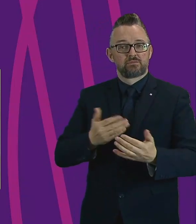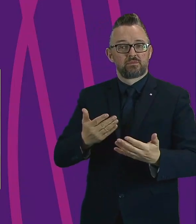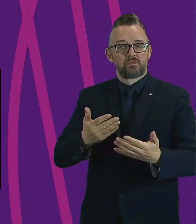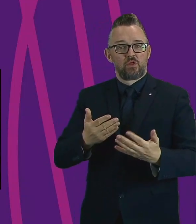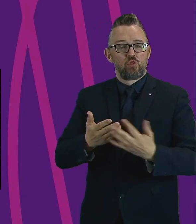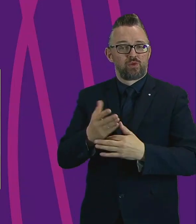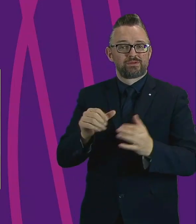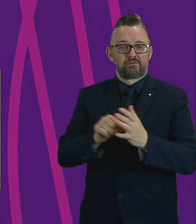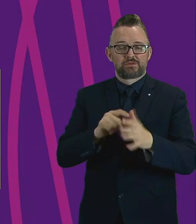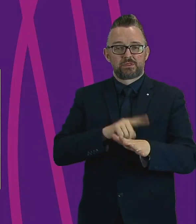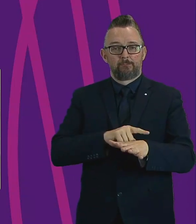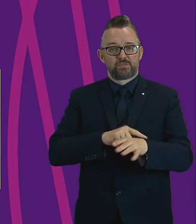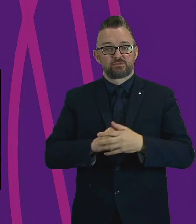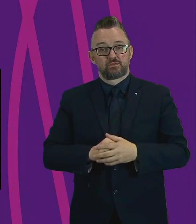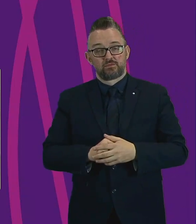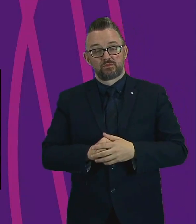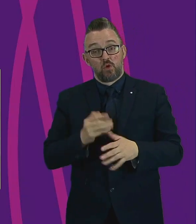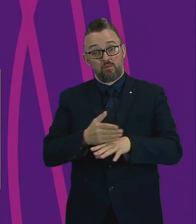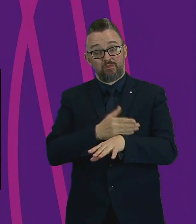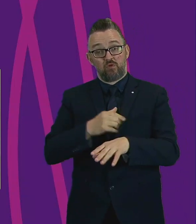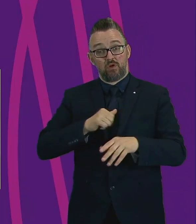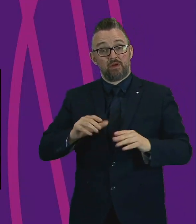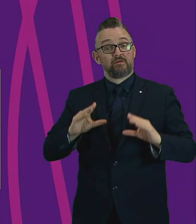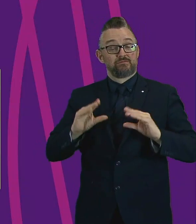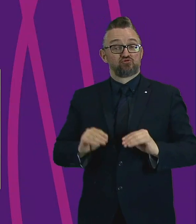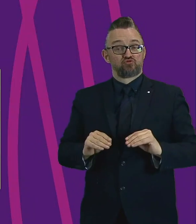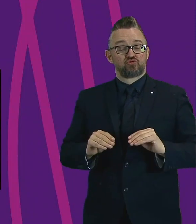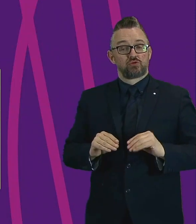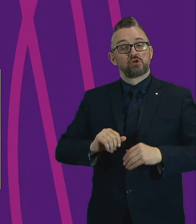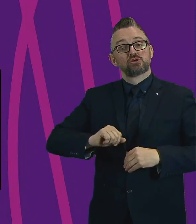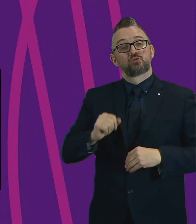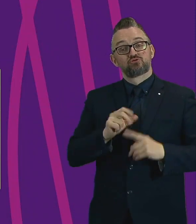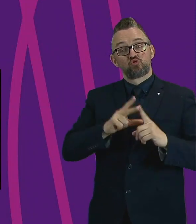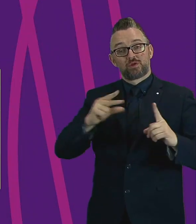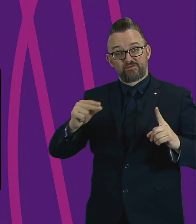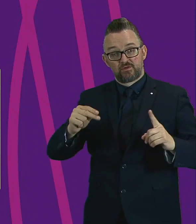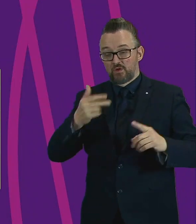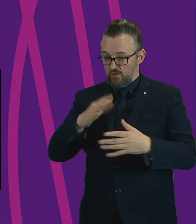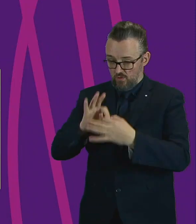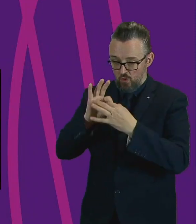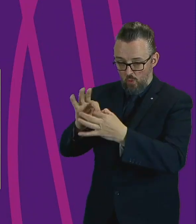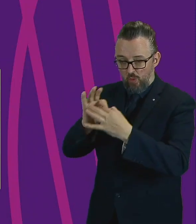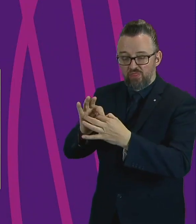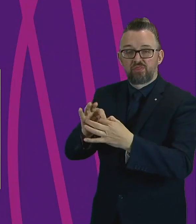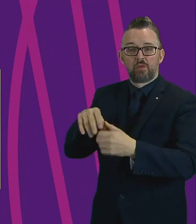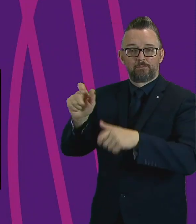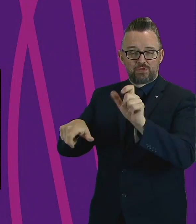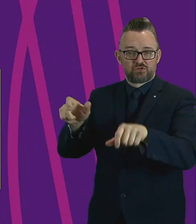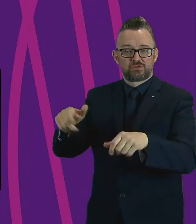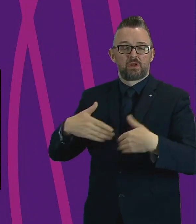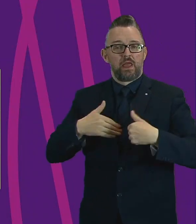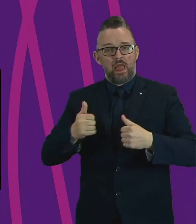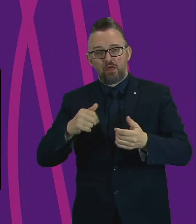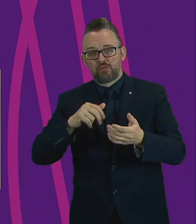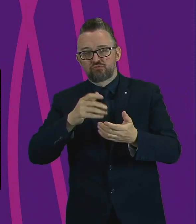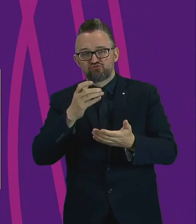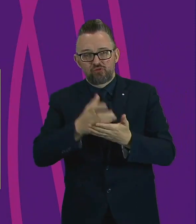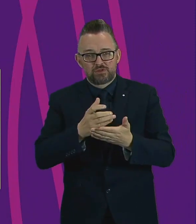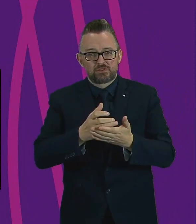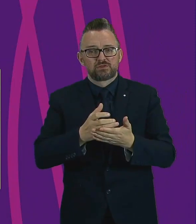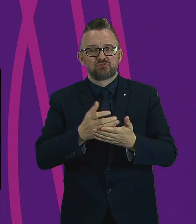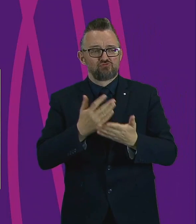So to conclude, Presiding Officer, Scottish Conservatives will continue to work with patients, health charities, representative organisations to